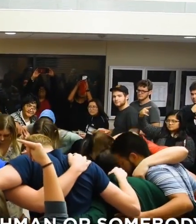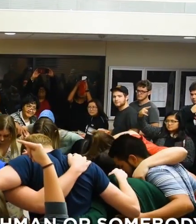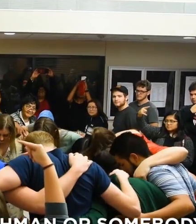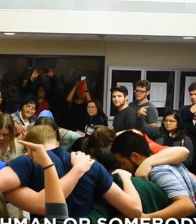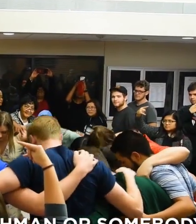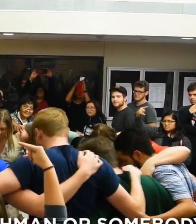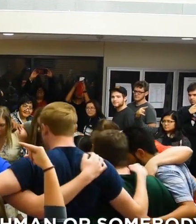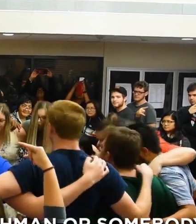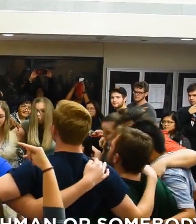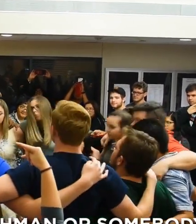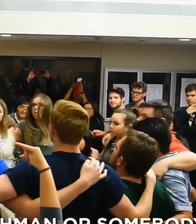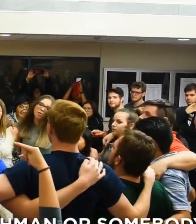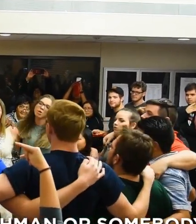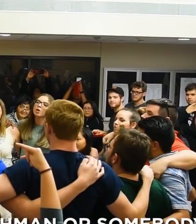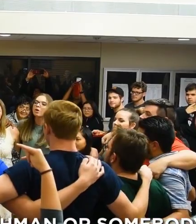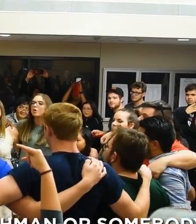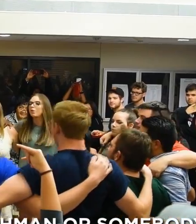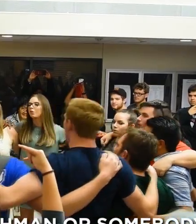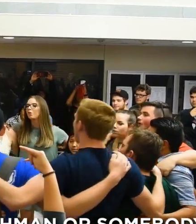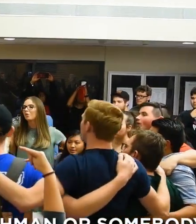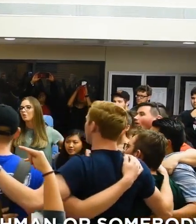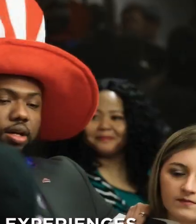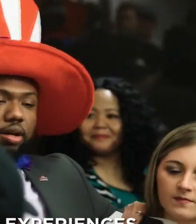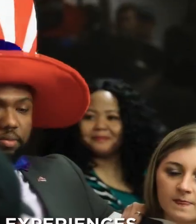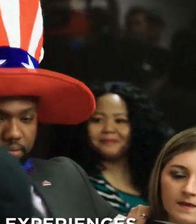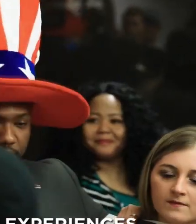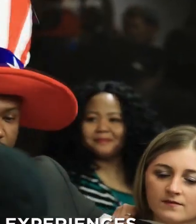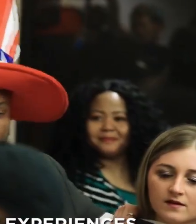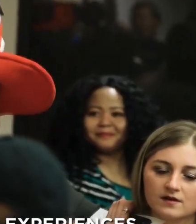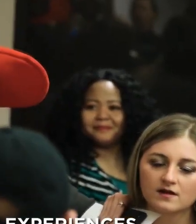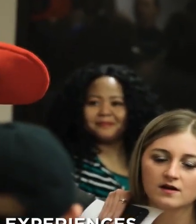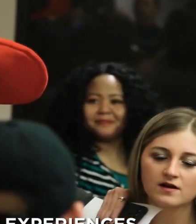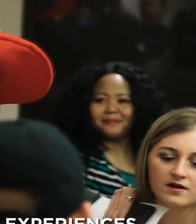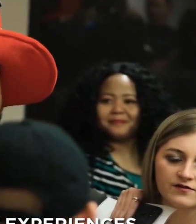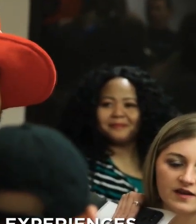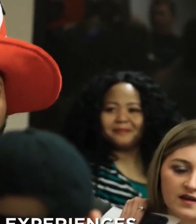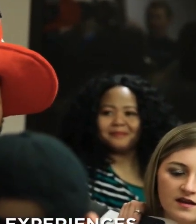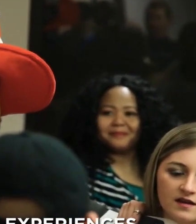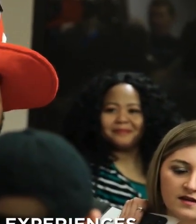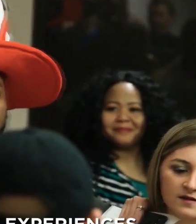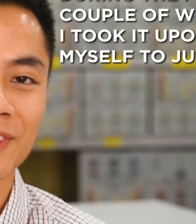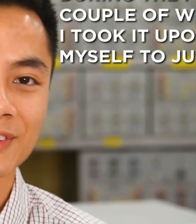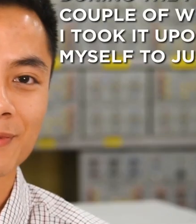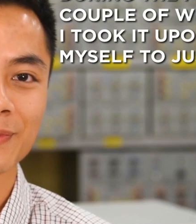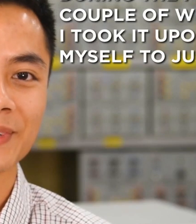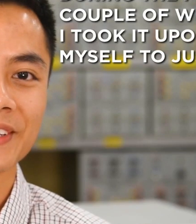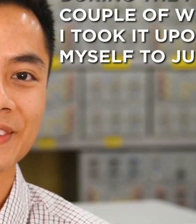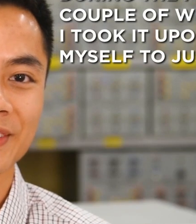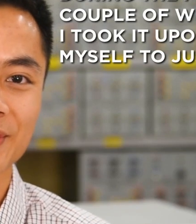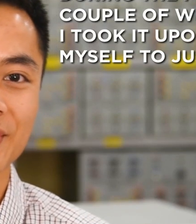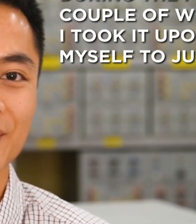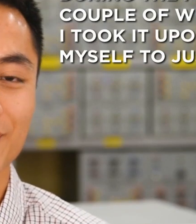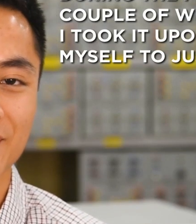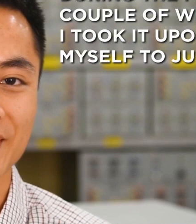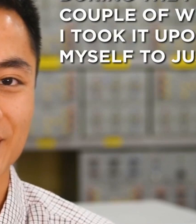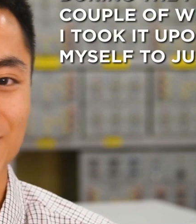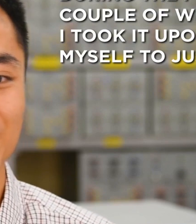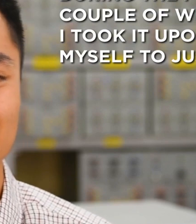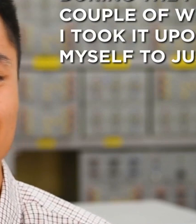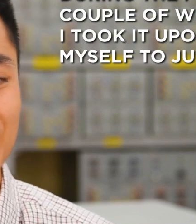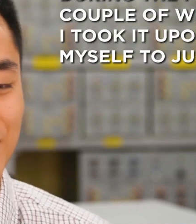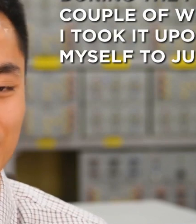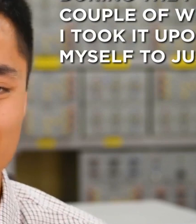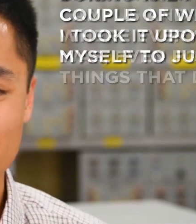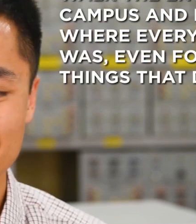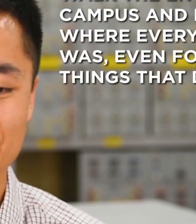a freshman or somebody at another university would have. I have had the best experiences at Lamar University. During the first couple of weeks, I took it upon